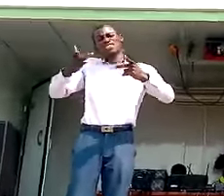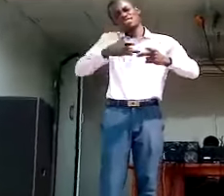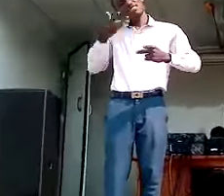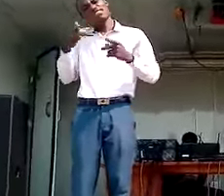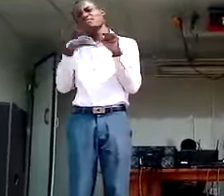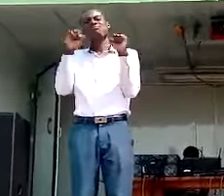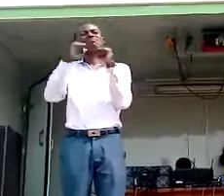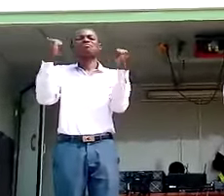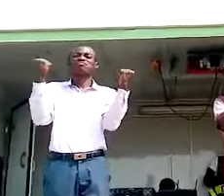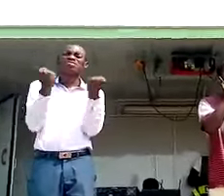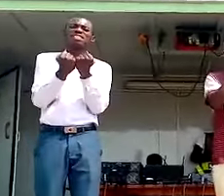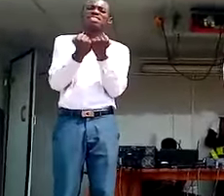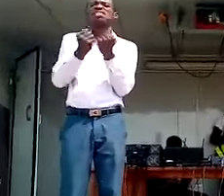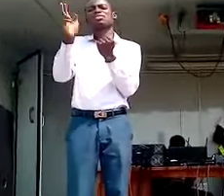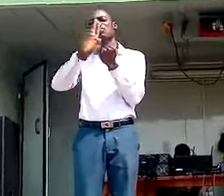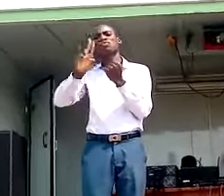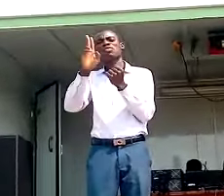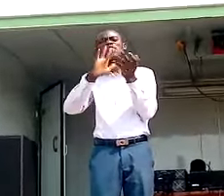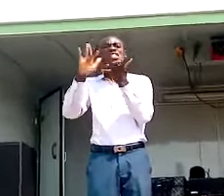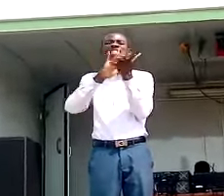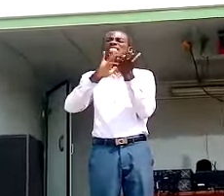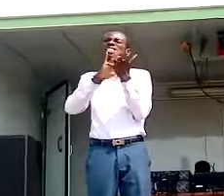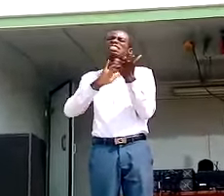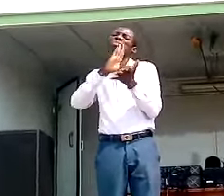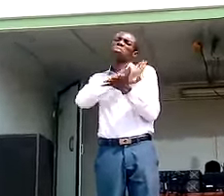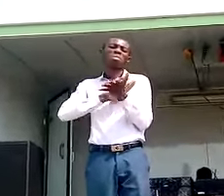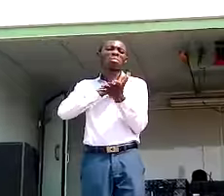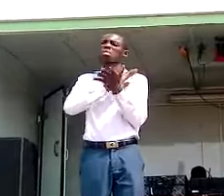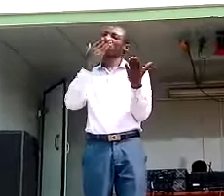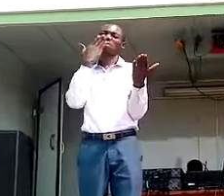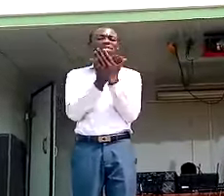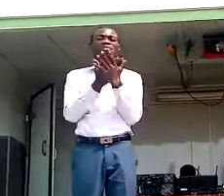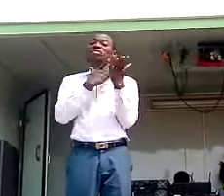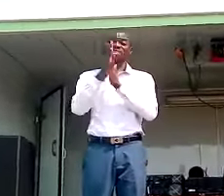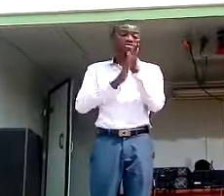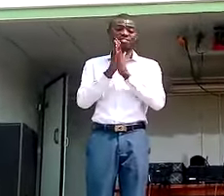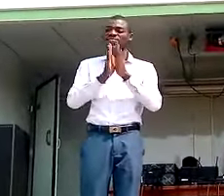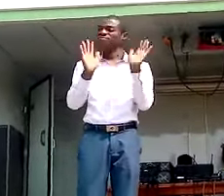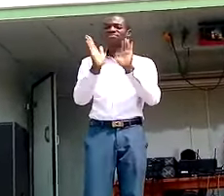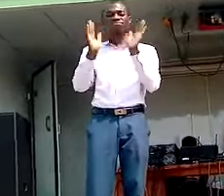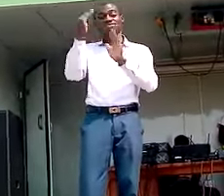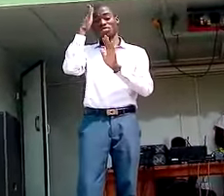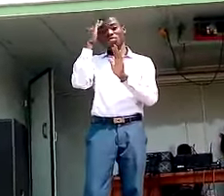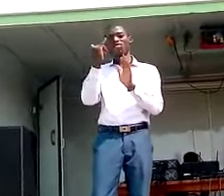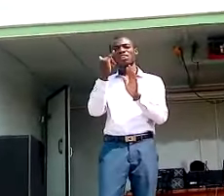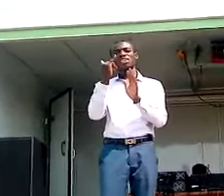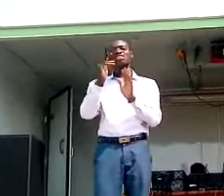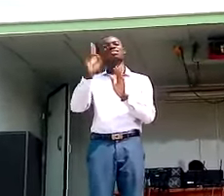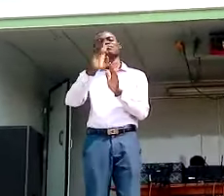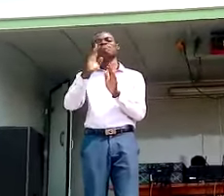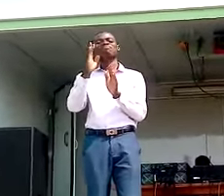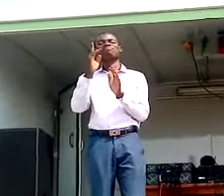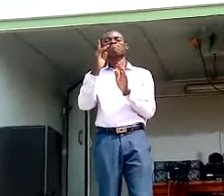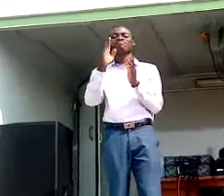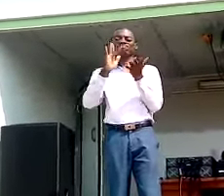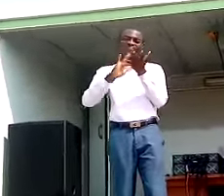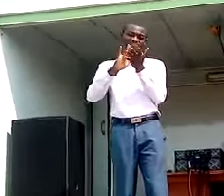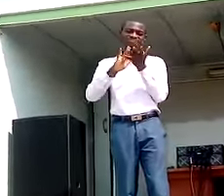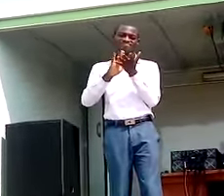the illicit use of drugs be your ability. Or else you end up becoming a drug addict. And just a